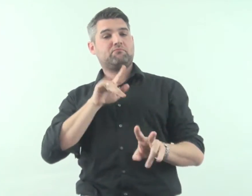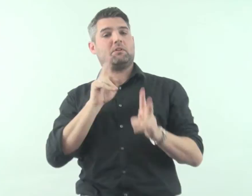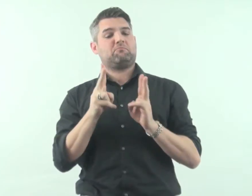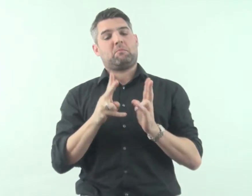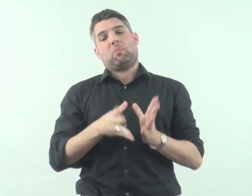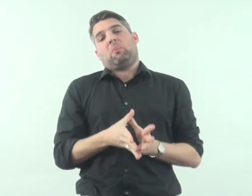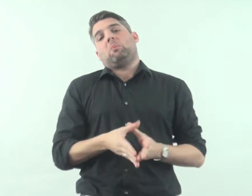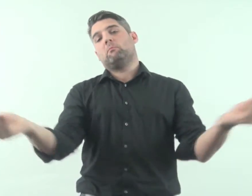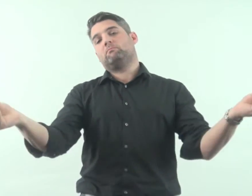disappear very quickly.